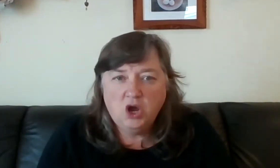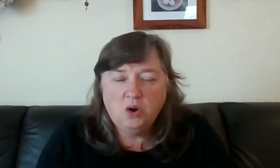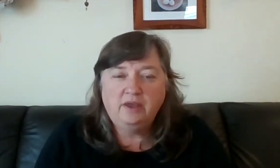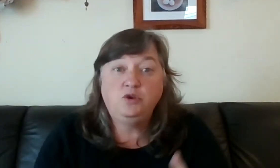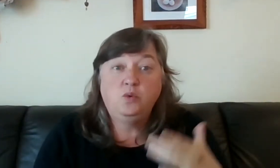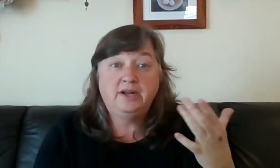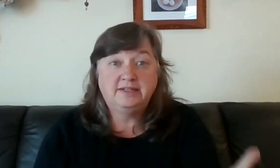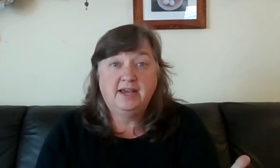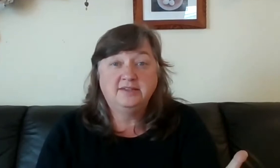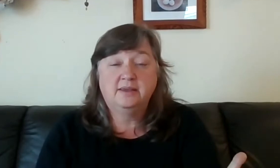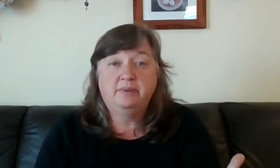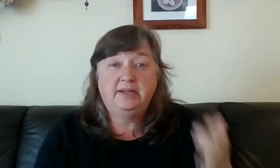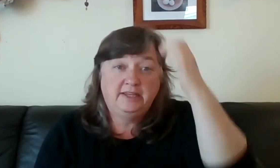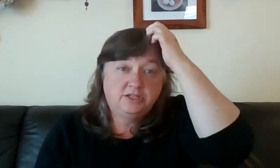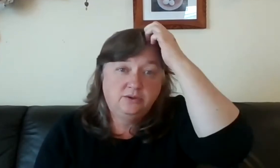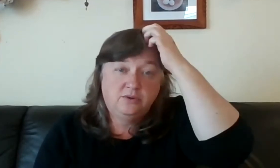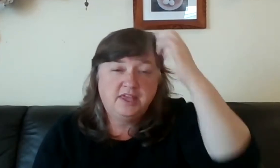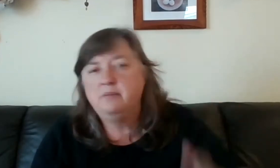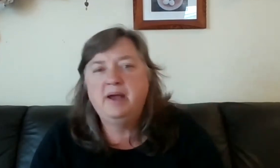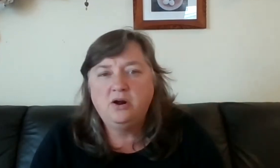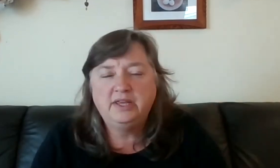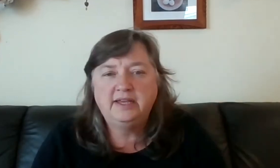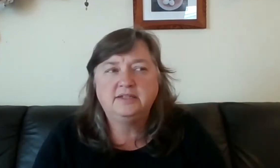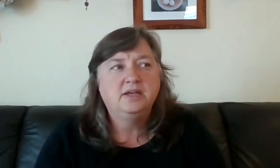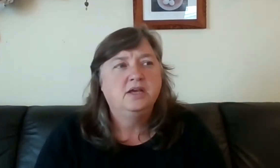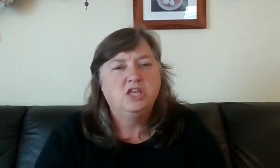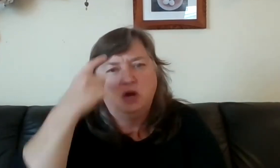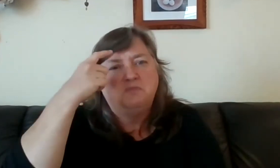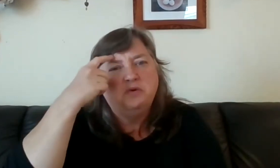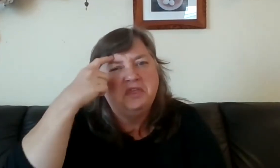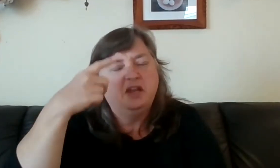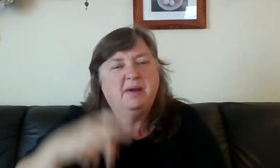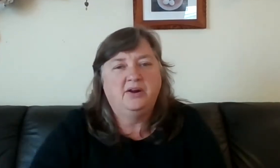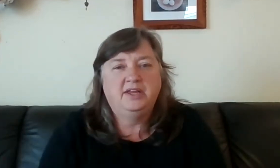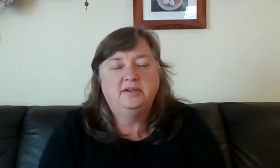So if you wanted to tell somebody to think about it, go think about it,